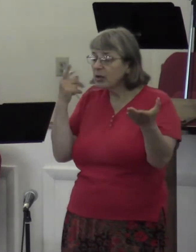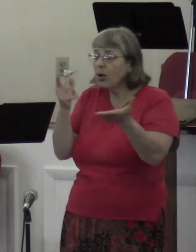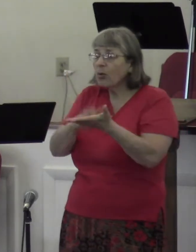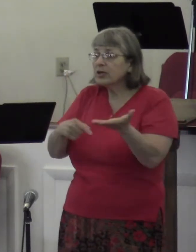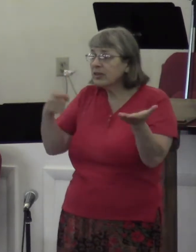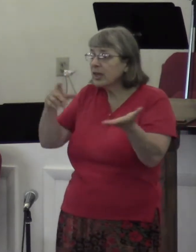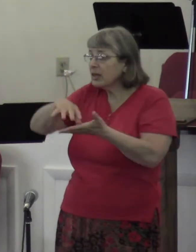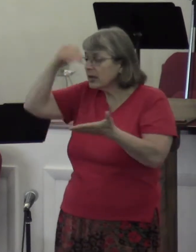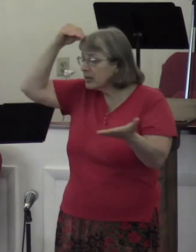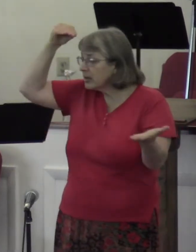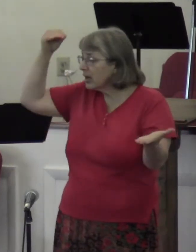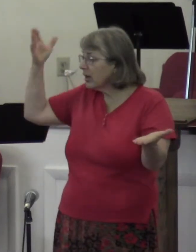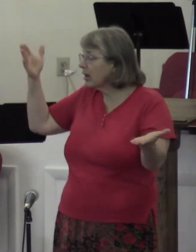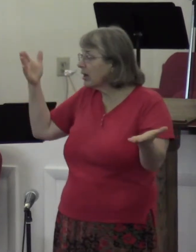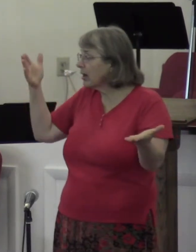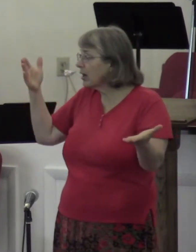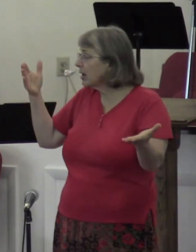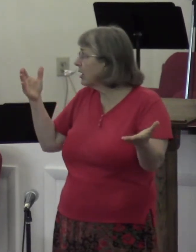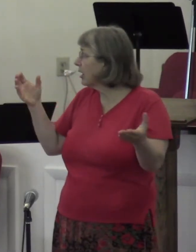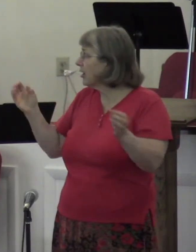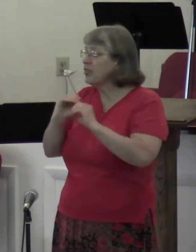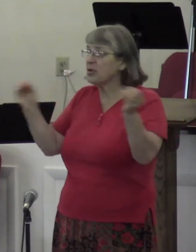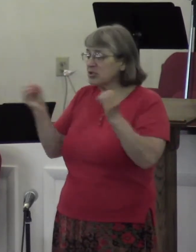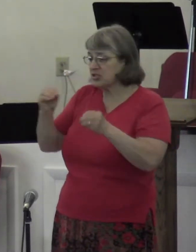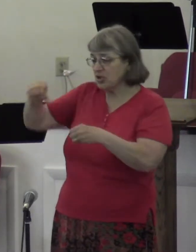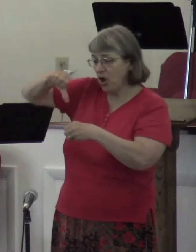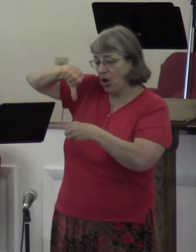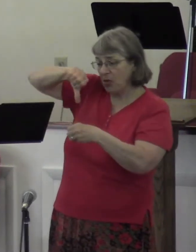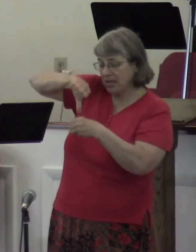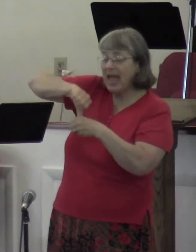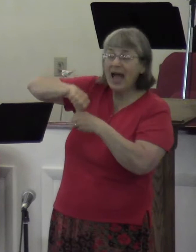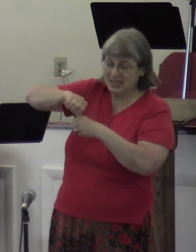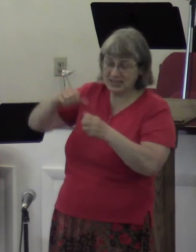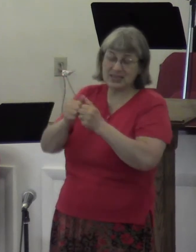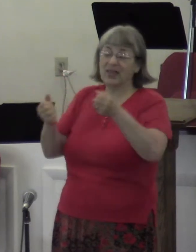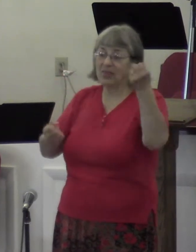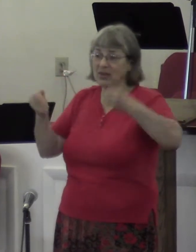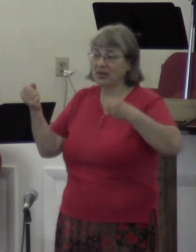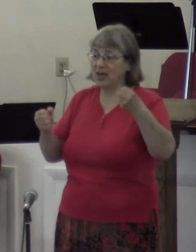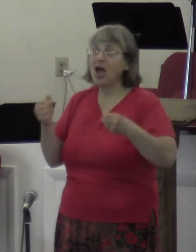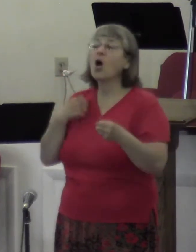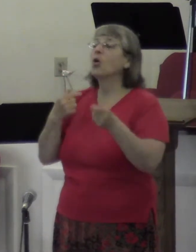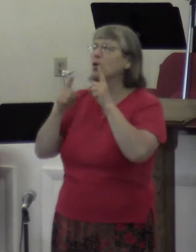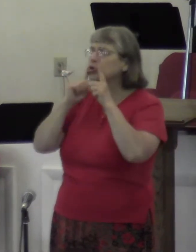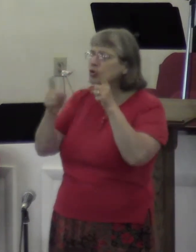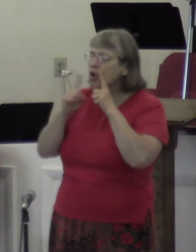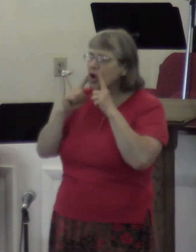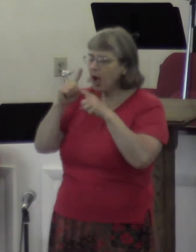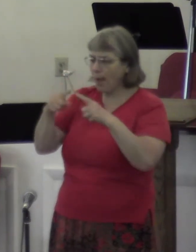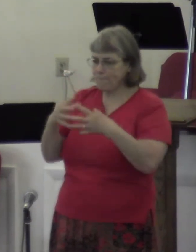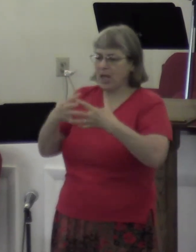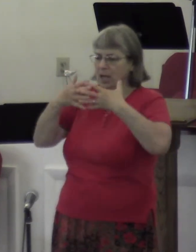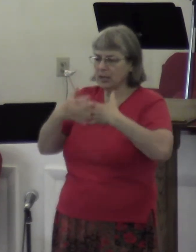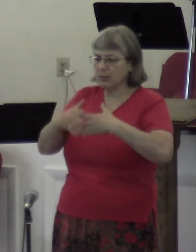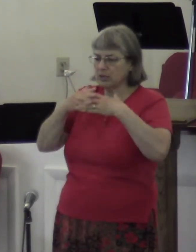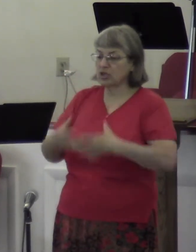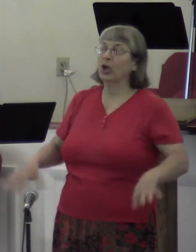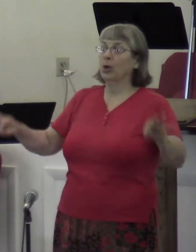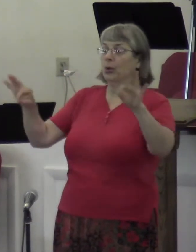out? There was no gas in the car. Now we're talking about a machine that's